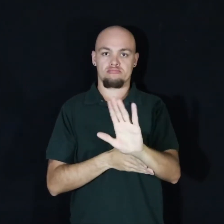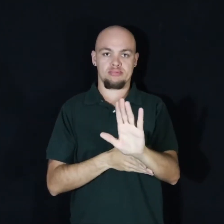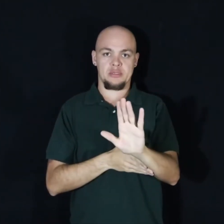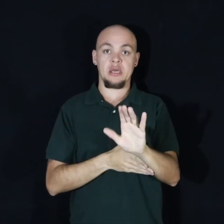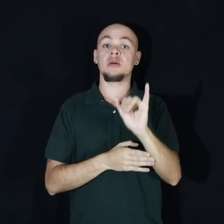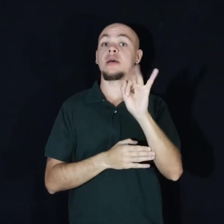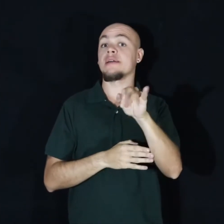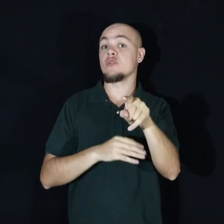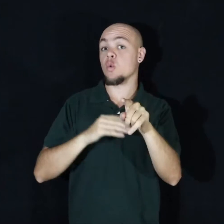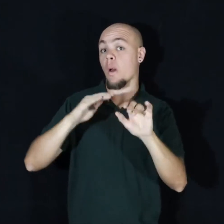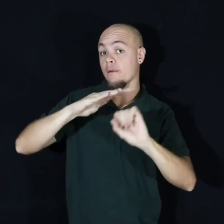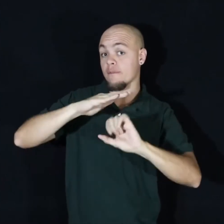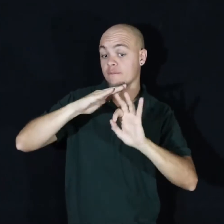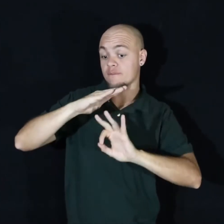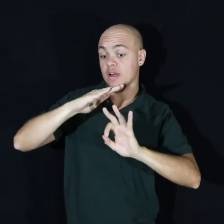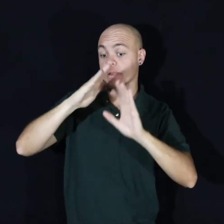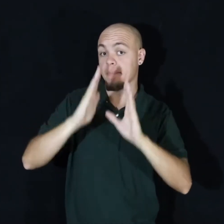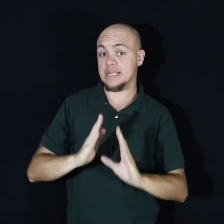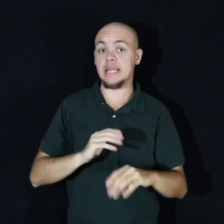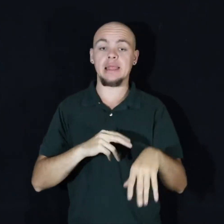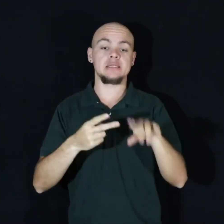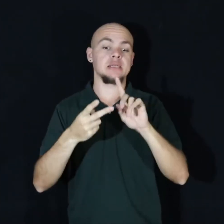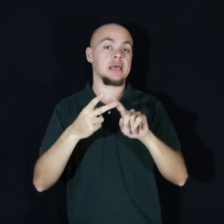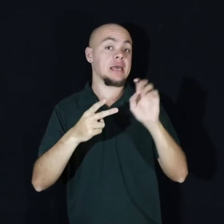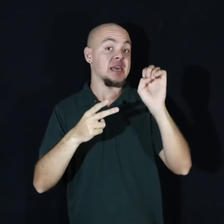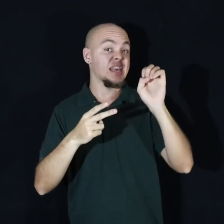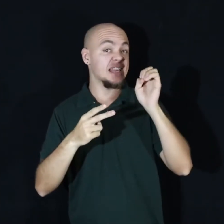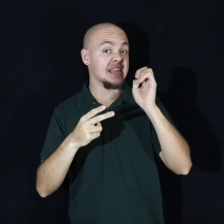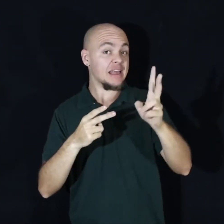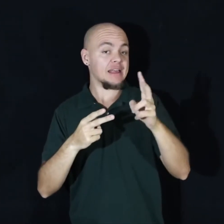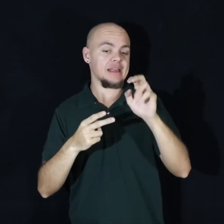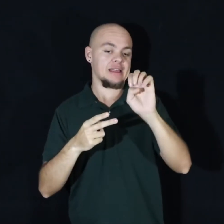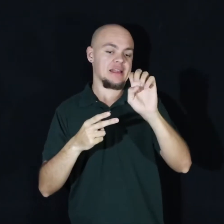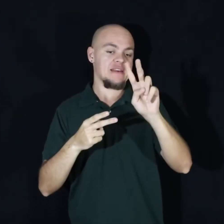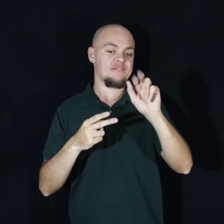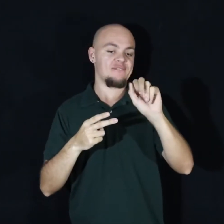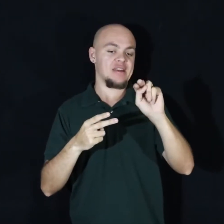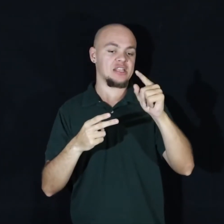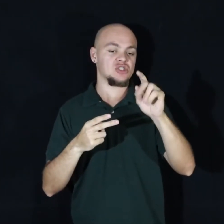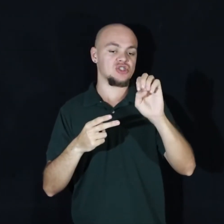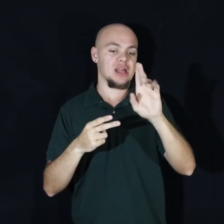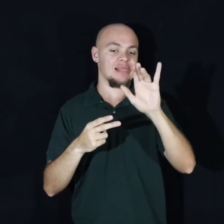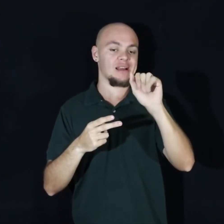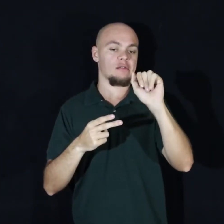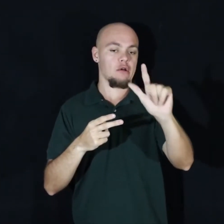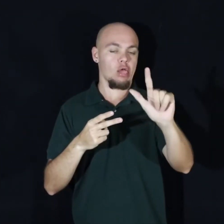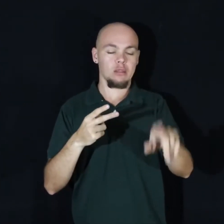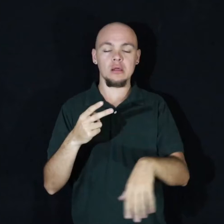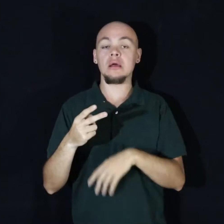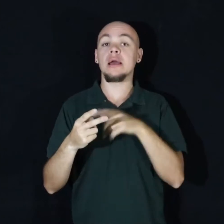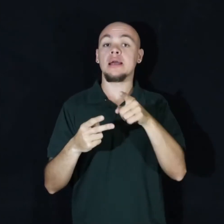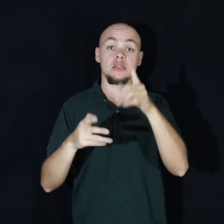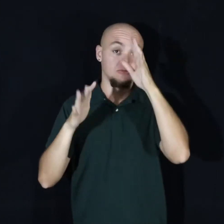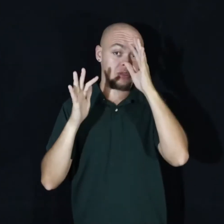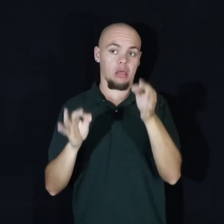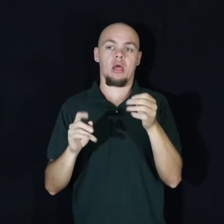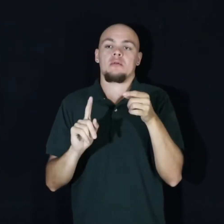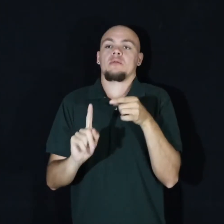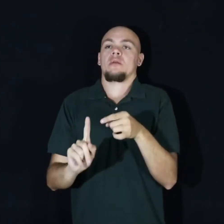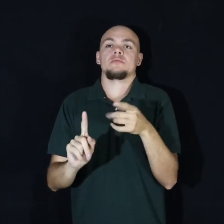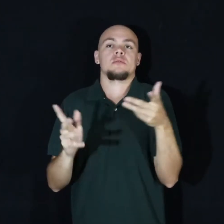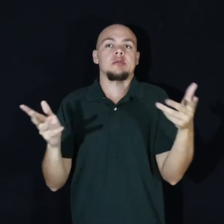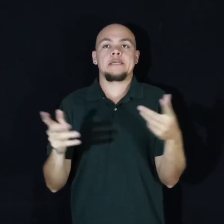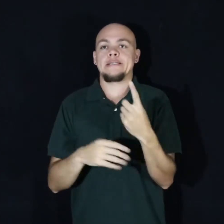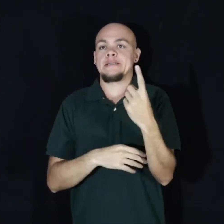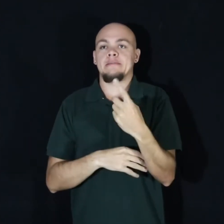the LGBTQ membership. So if you are a fundamentalist or an evangelical and you come to the point in your life